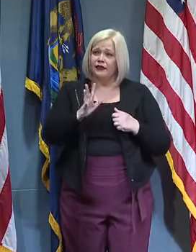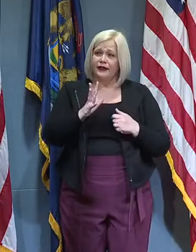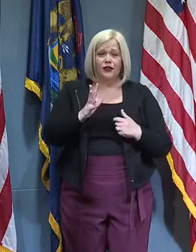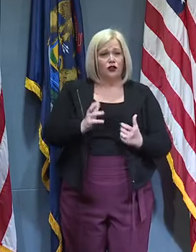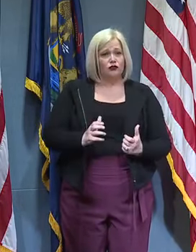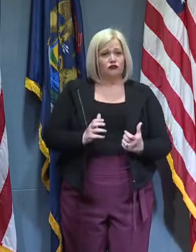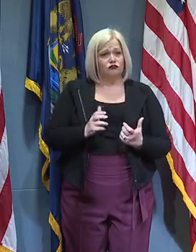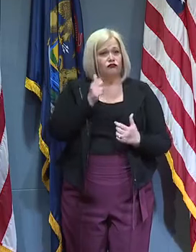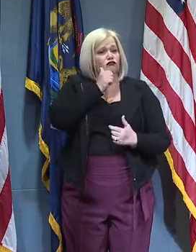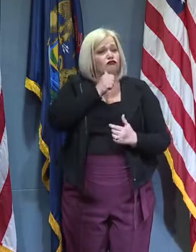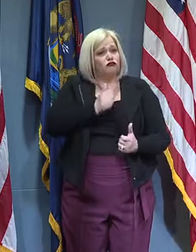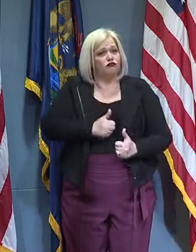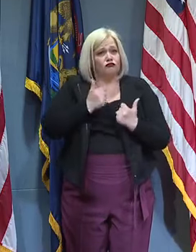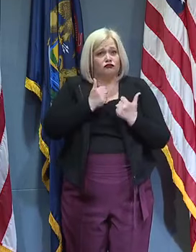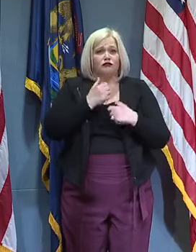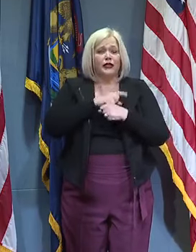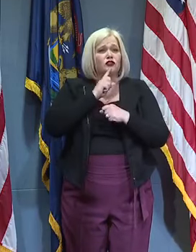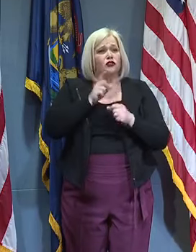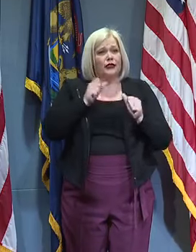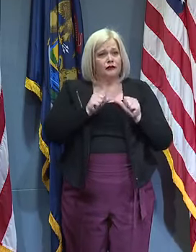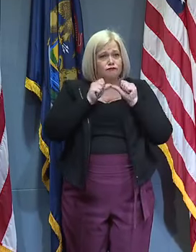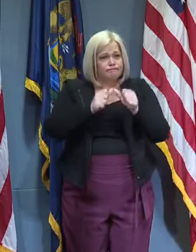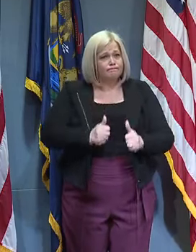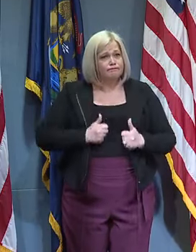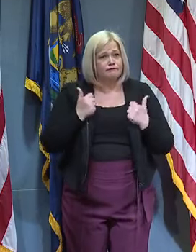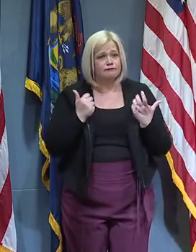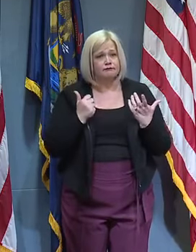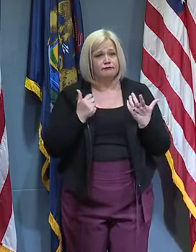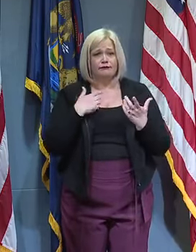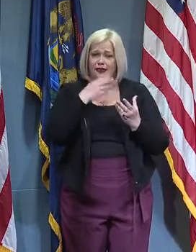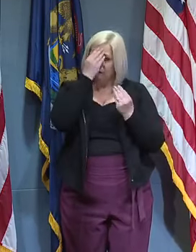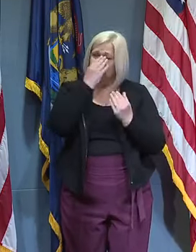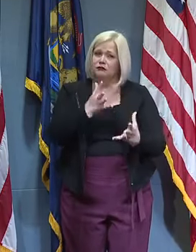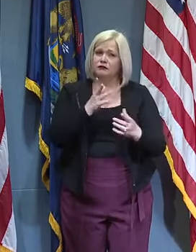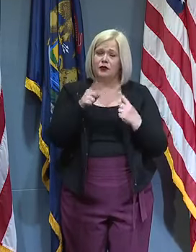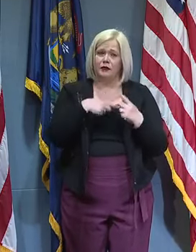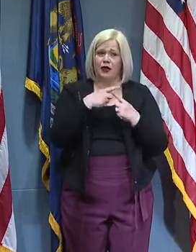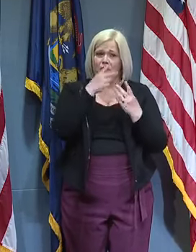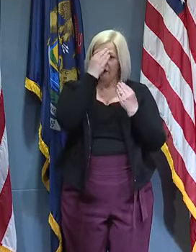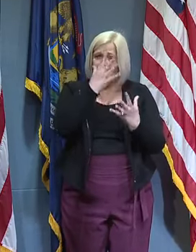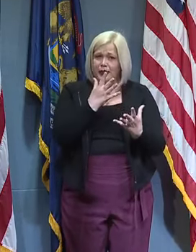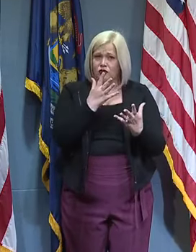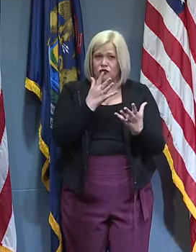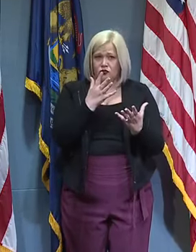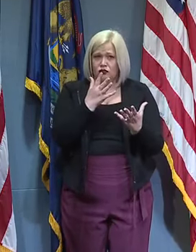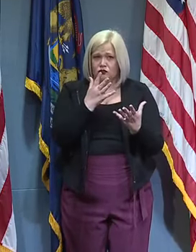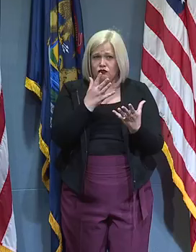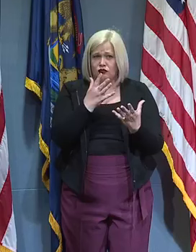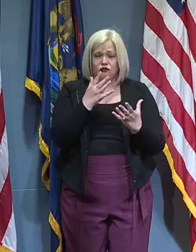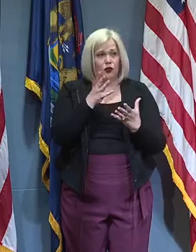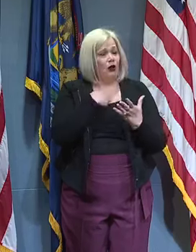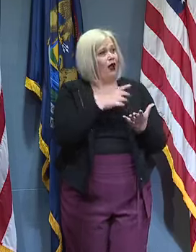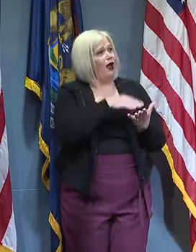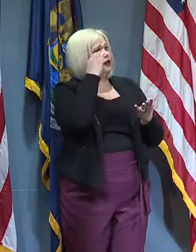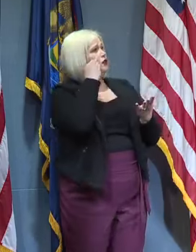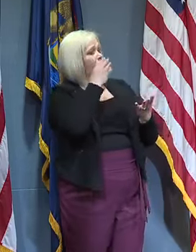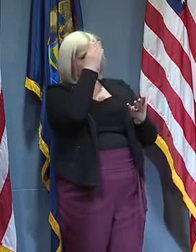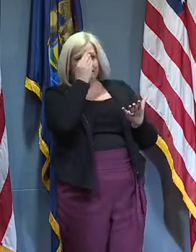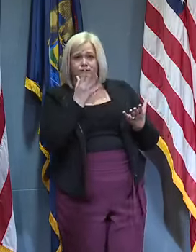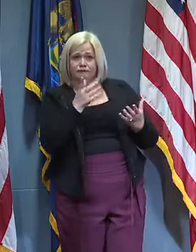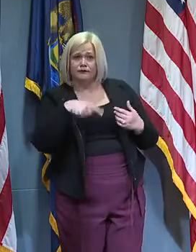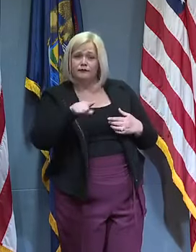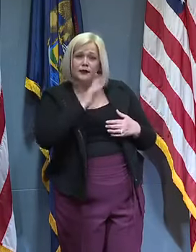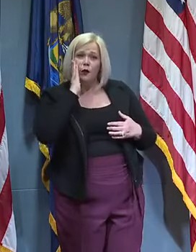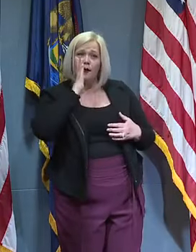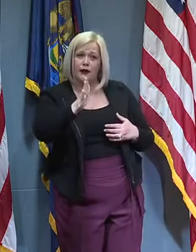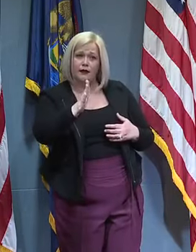to keep you informed and to be honest with you about what the data shows and what it means for the future of our state. To those of